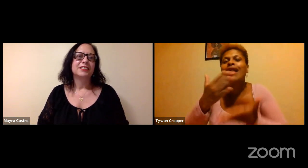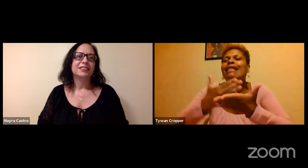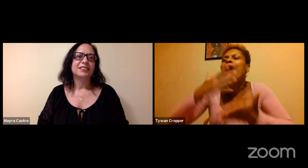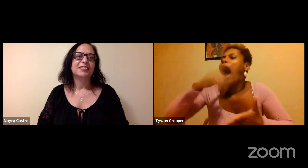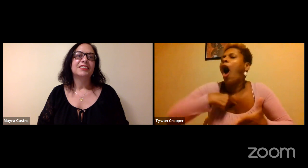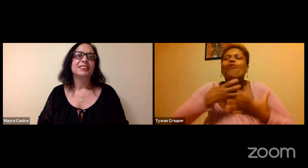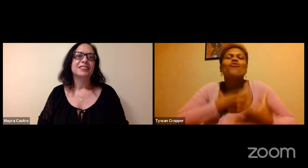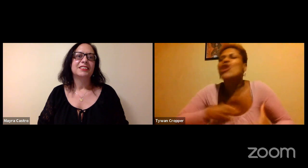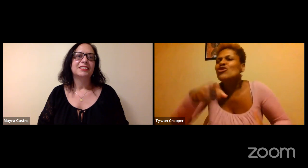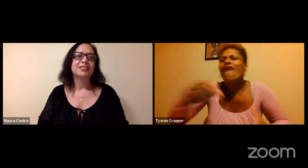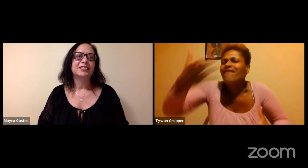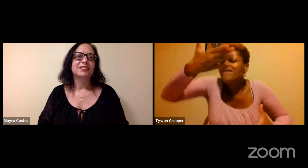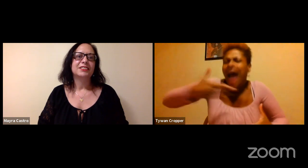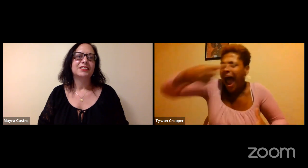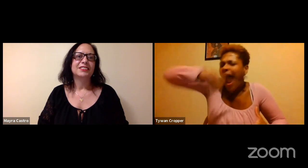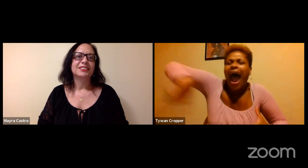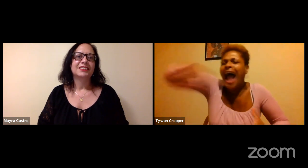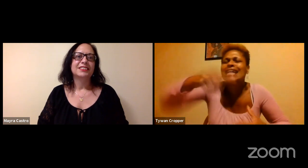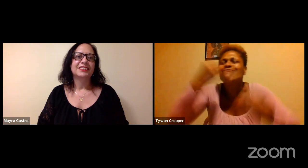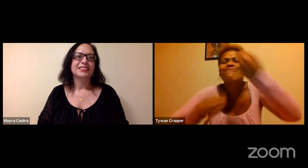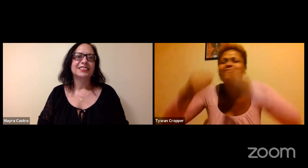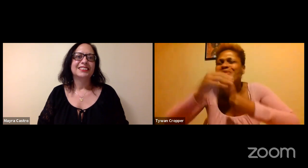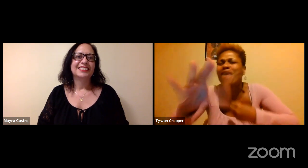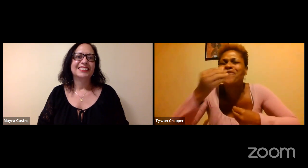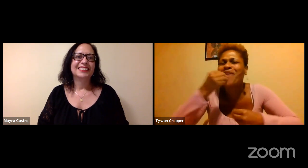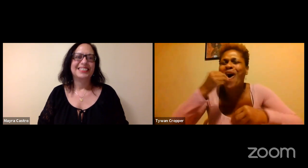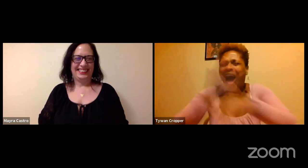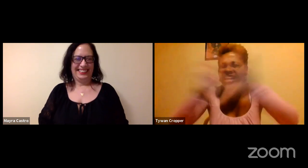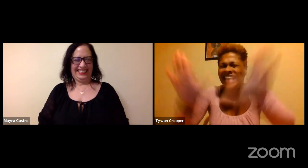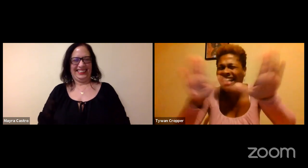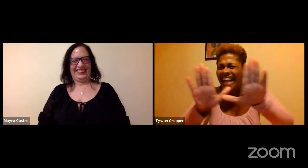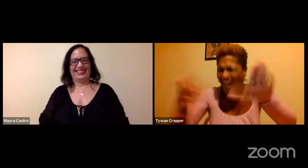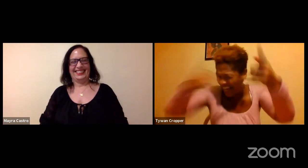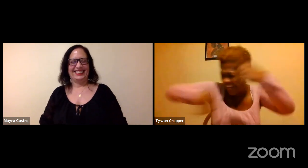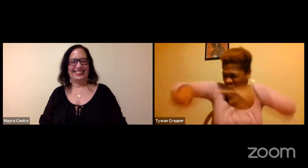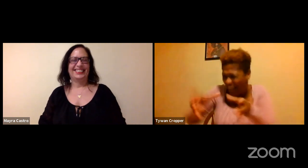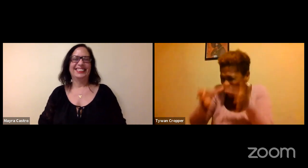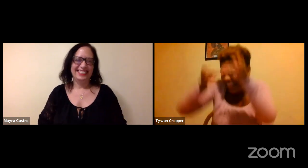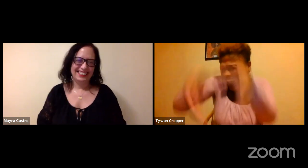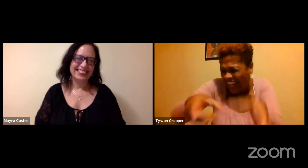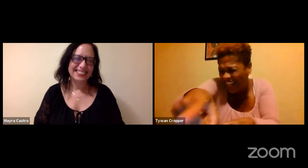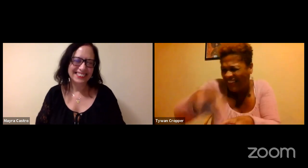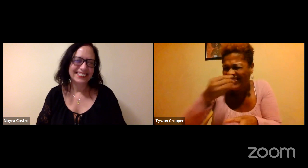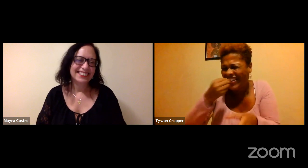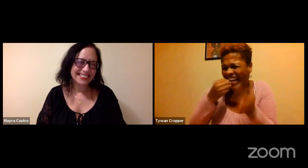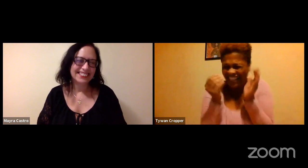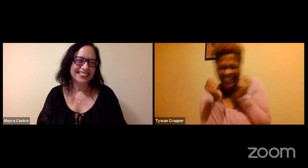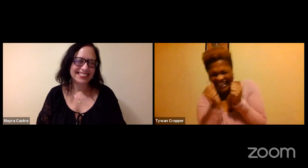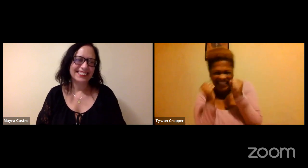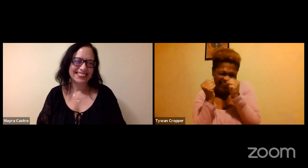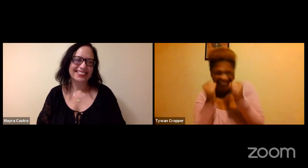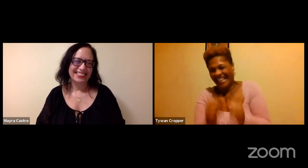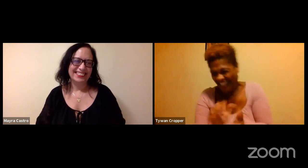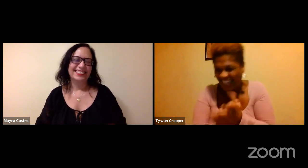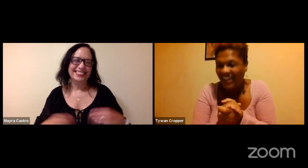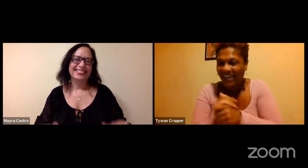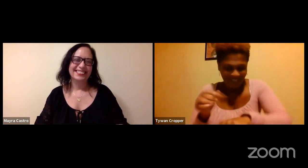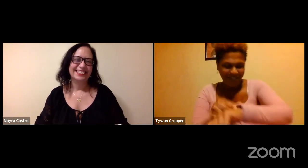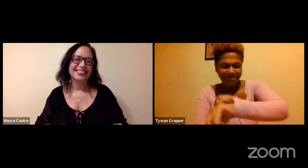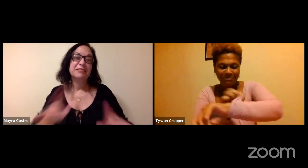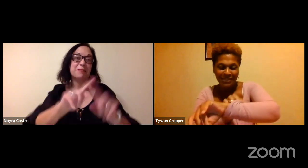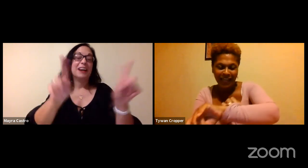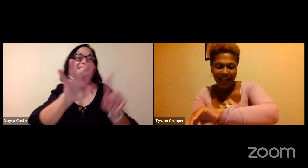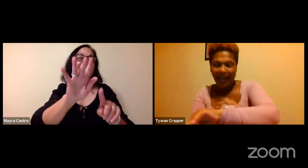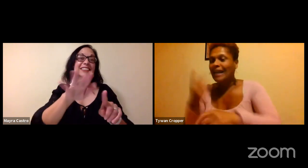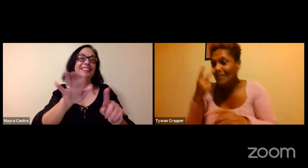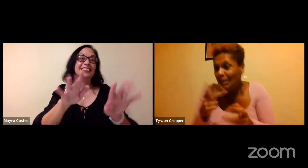going. I know your mother was a beautiful person. And I mean, that food would be awesome. I would love